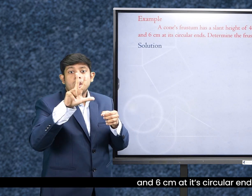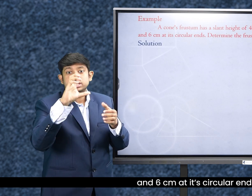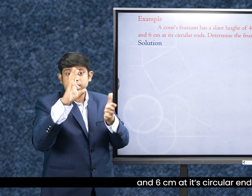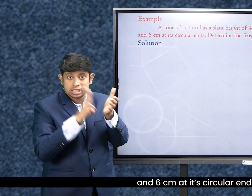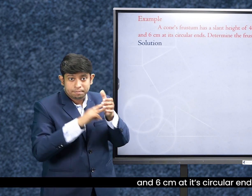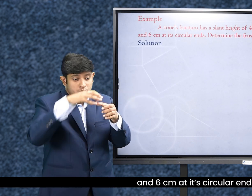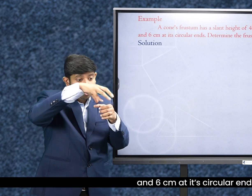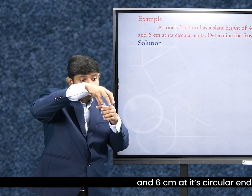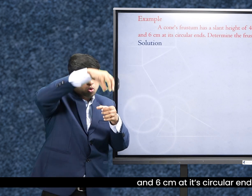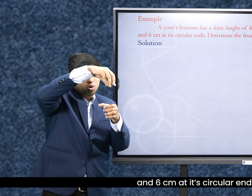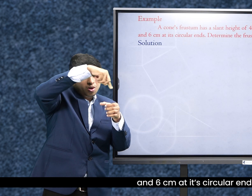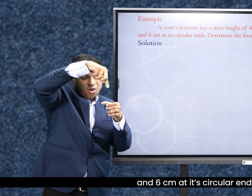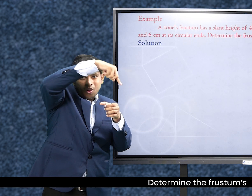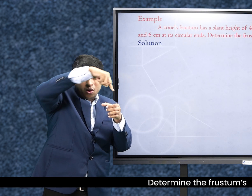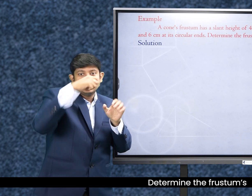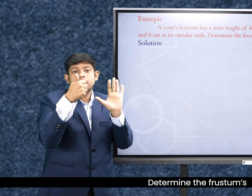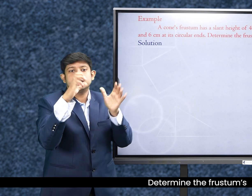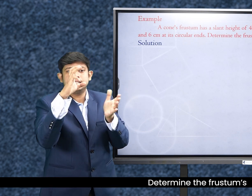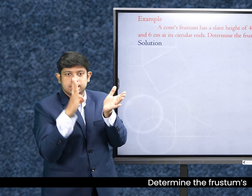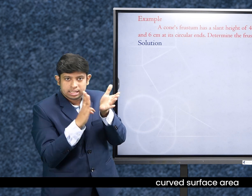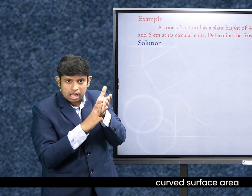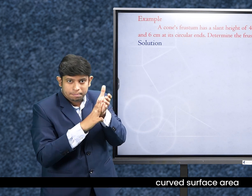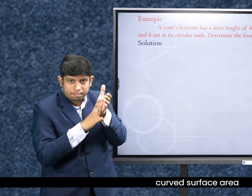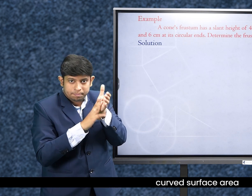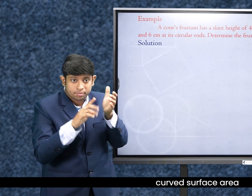circular ends. Determine the frustum's curved surface area.